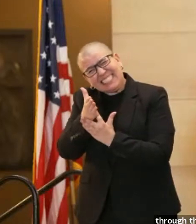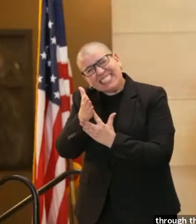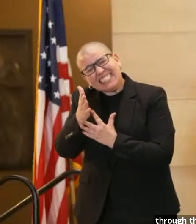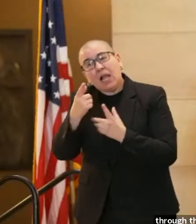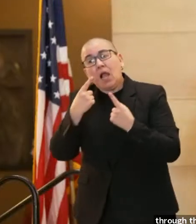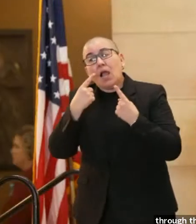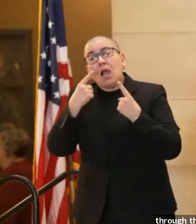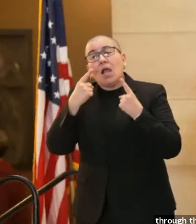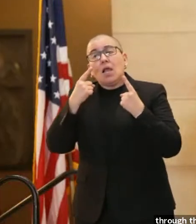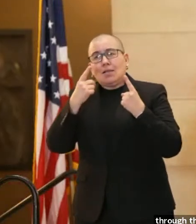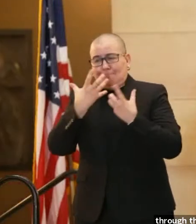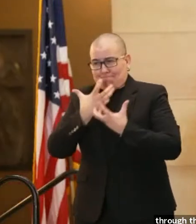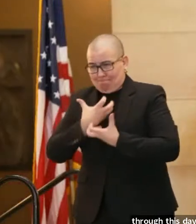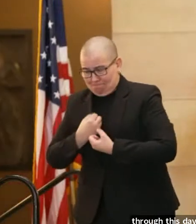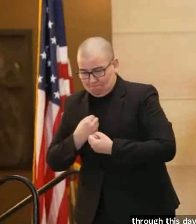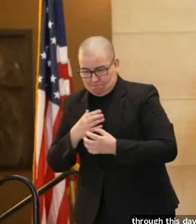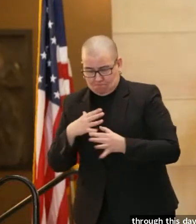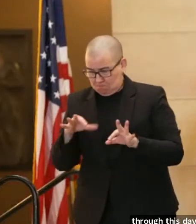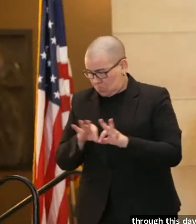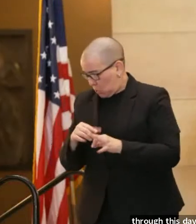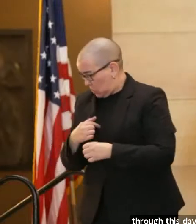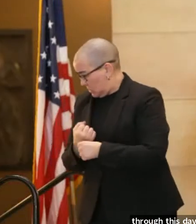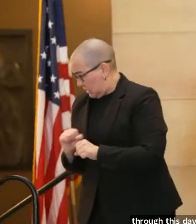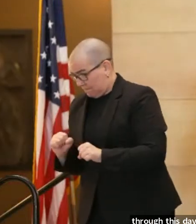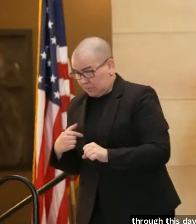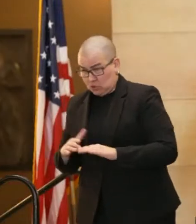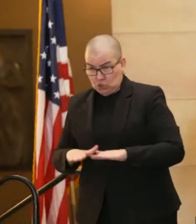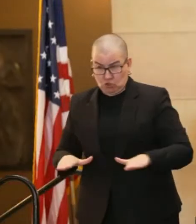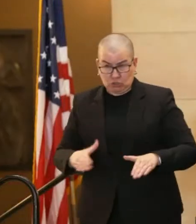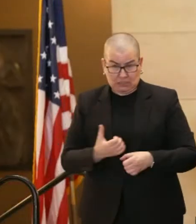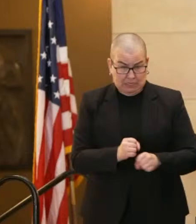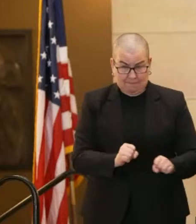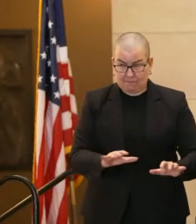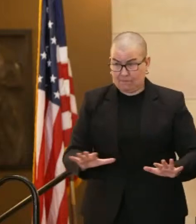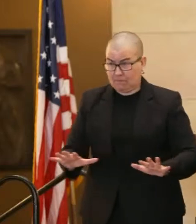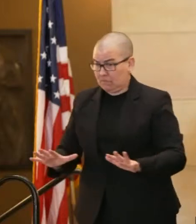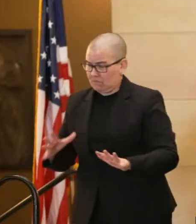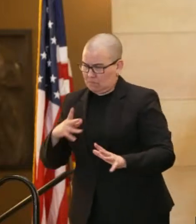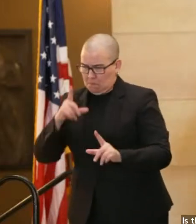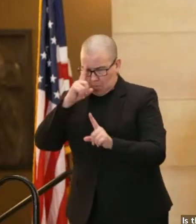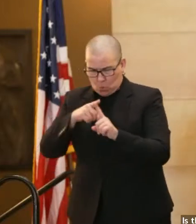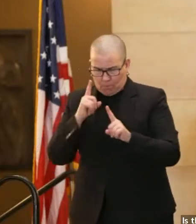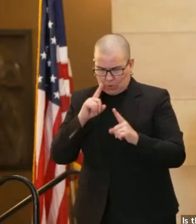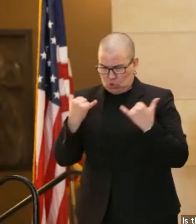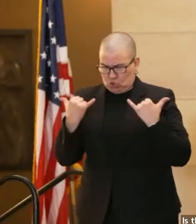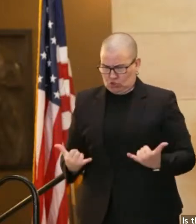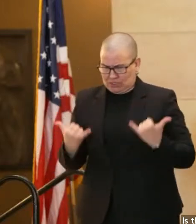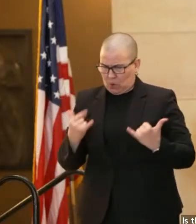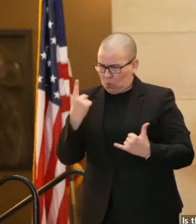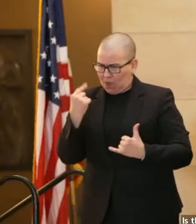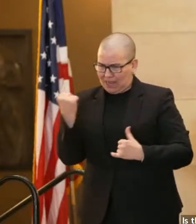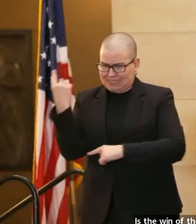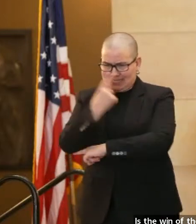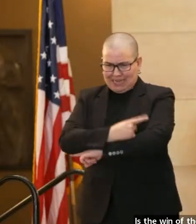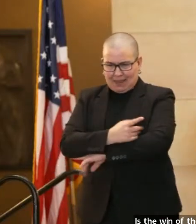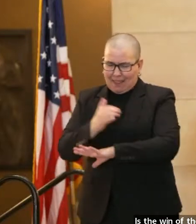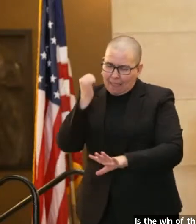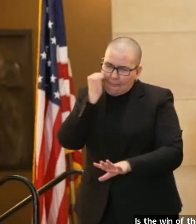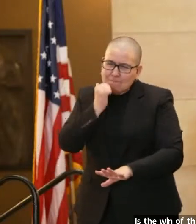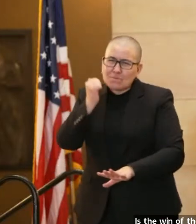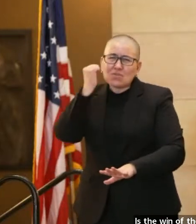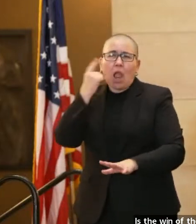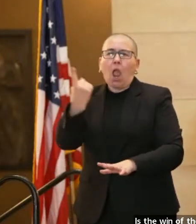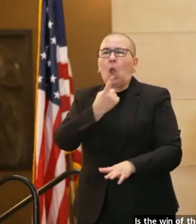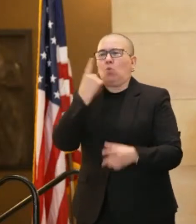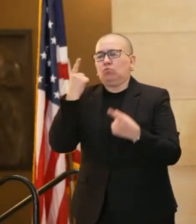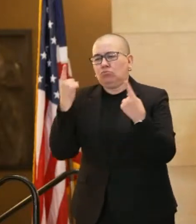children safe is the win of the day. Because every day is a struggle. Every day is unpredictable in the